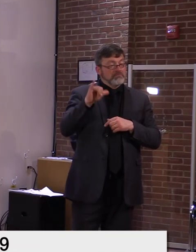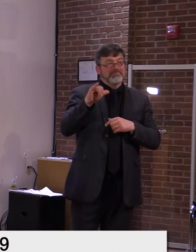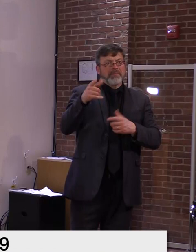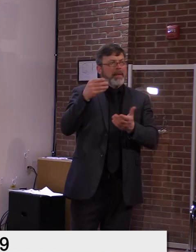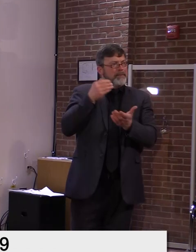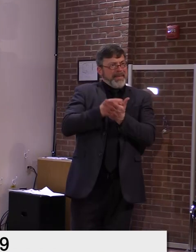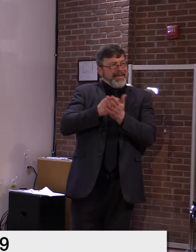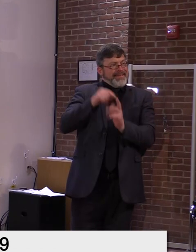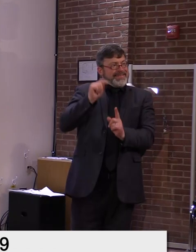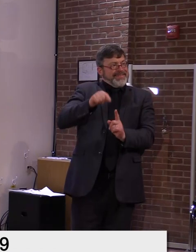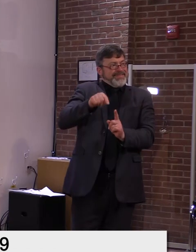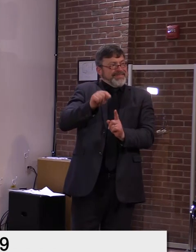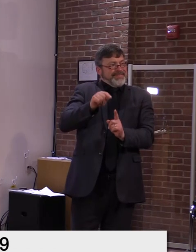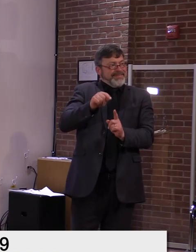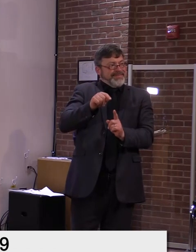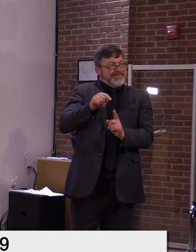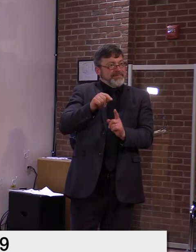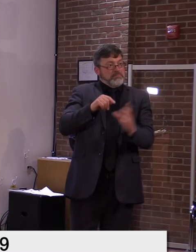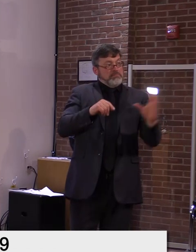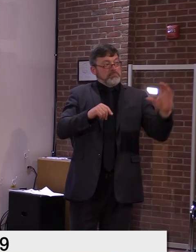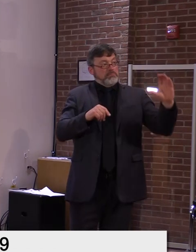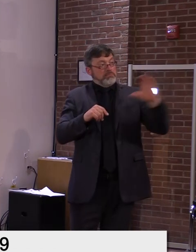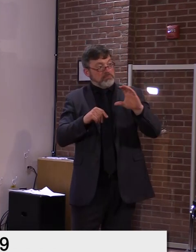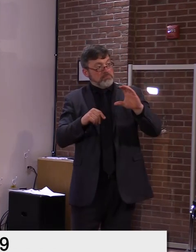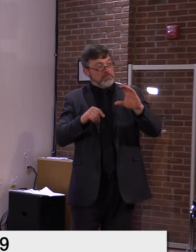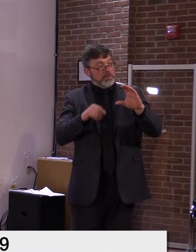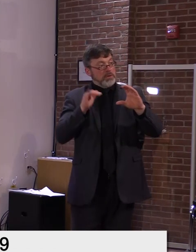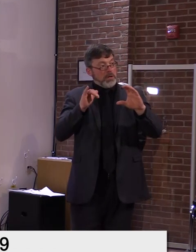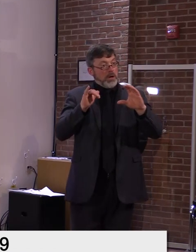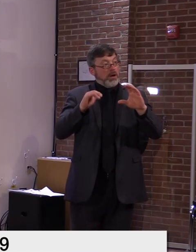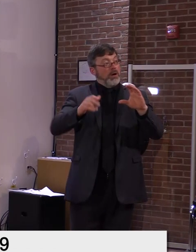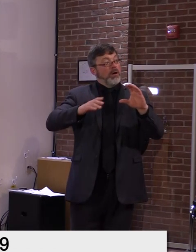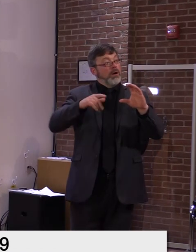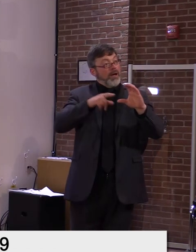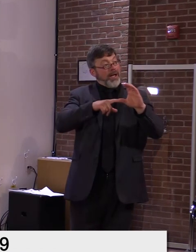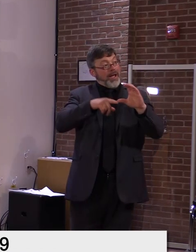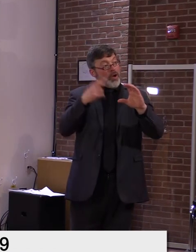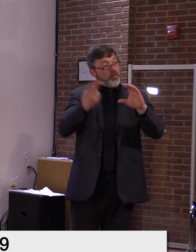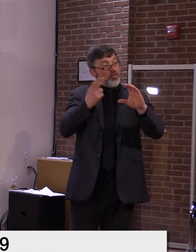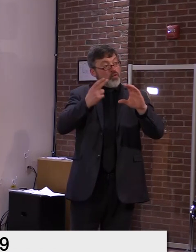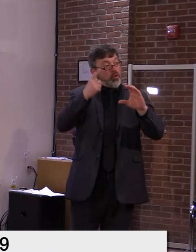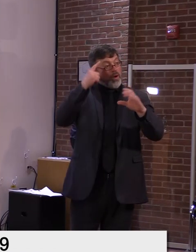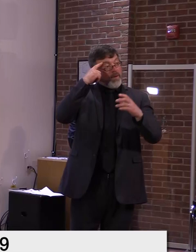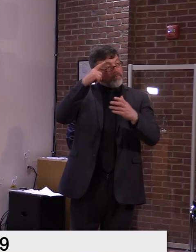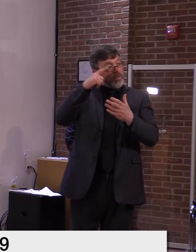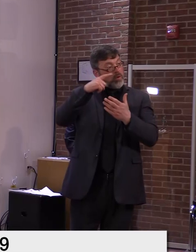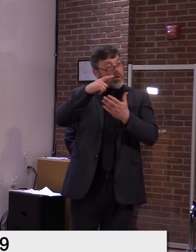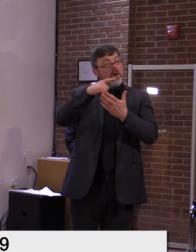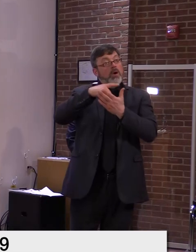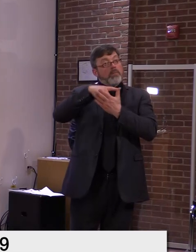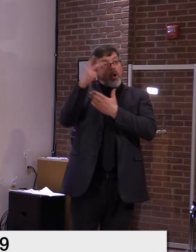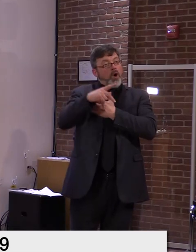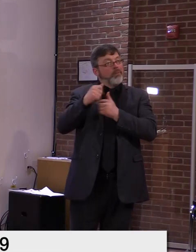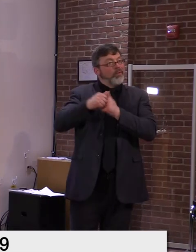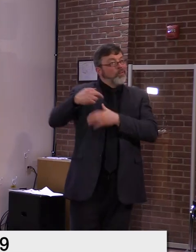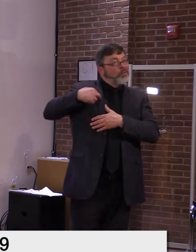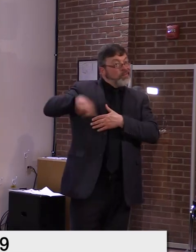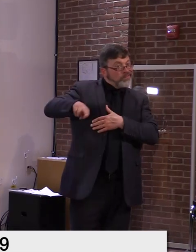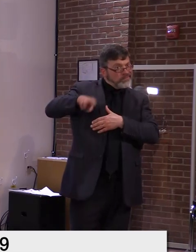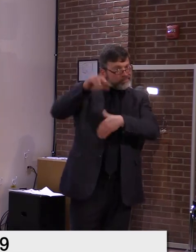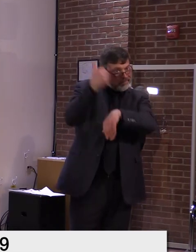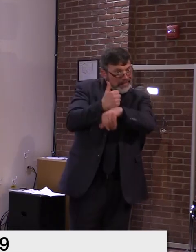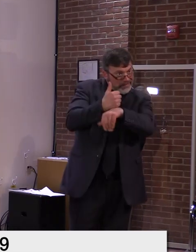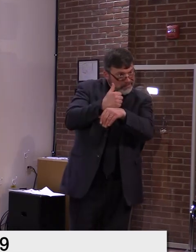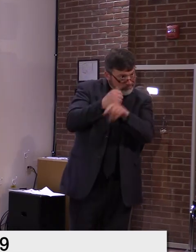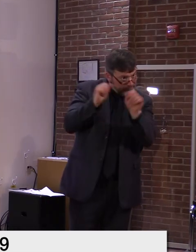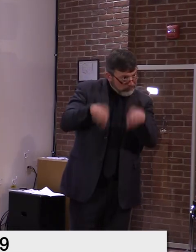are sponsored by faith-based groups or anything like that, or are those kind of excluded? You know, interesting you asked that. I